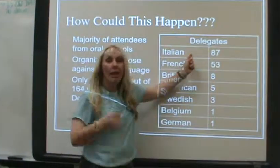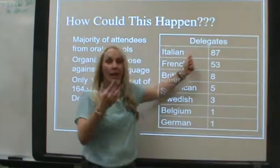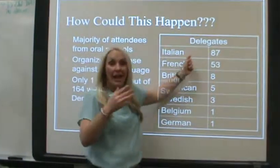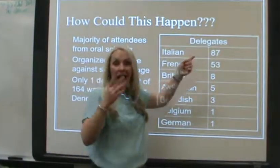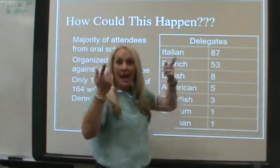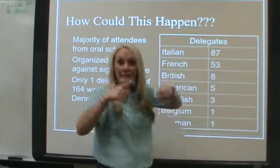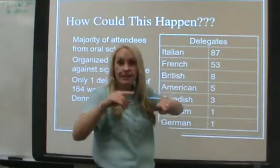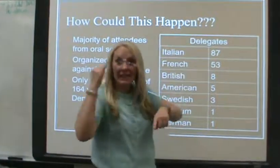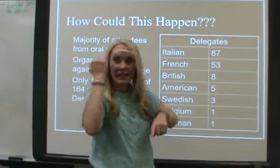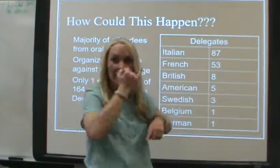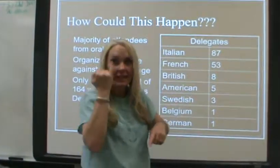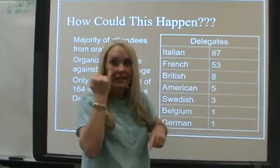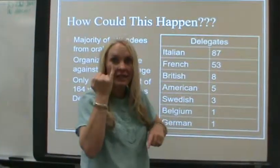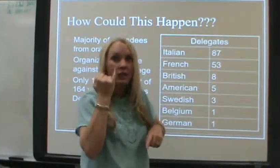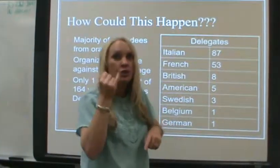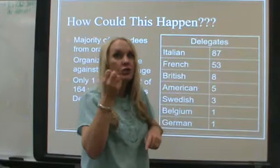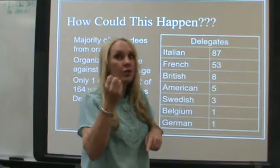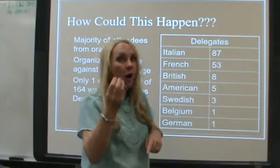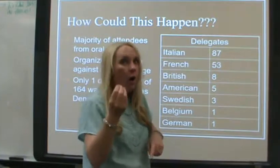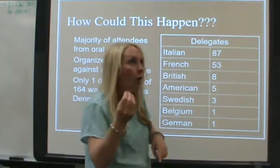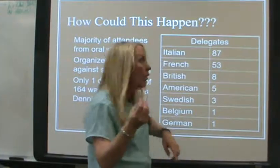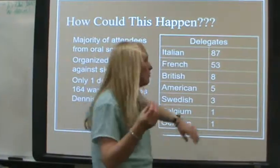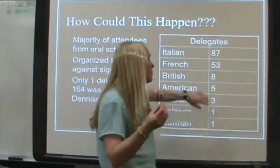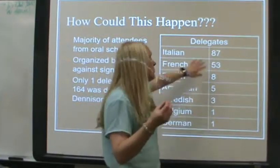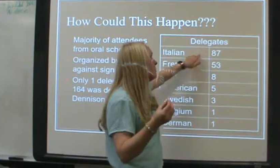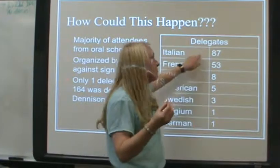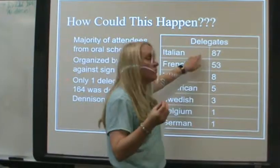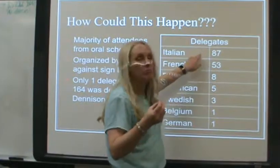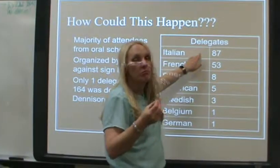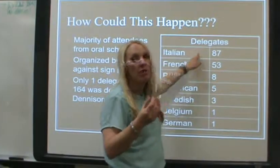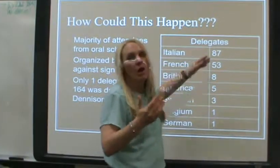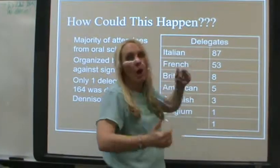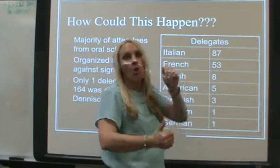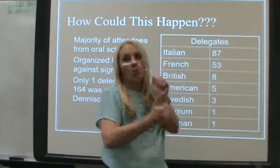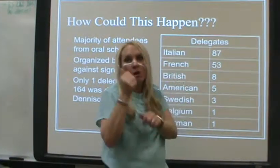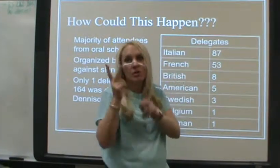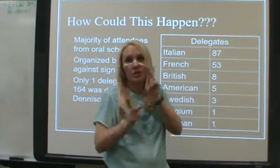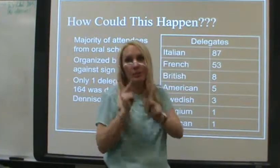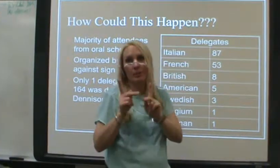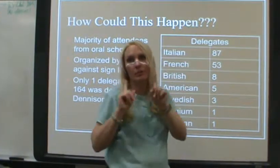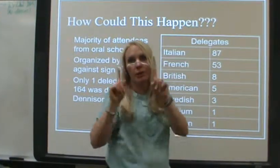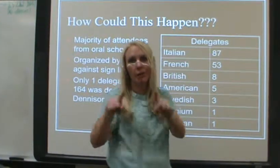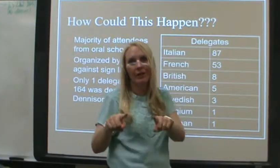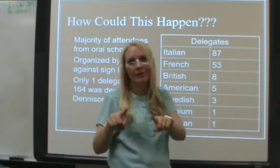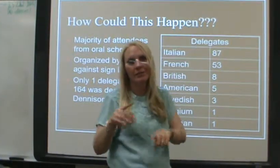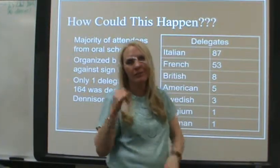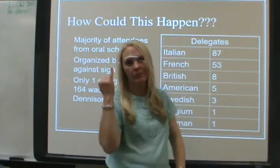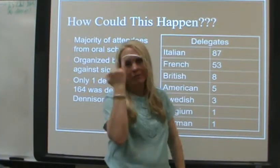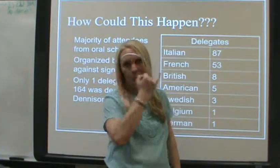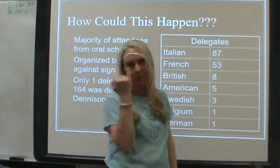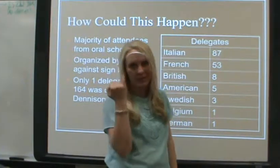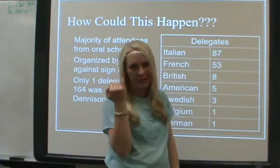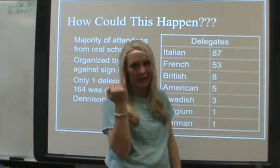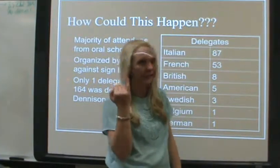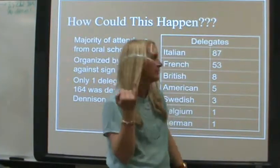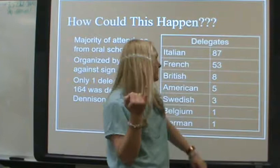Well, it happened in Italy, so most of the people that went were Italian,